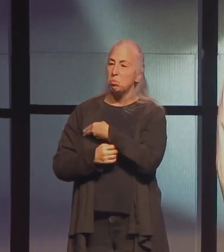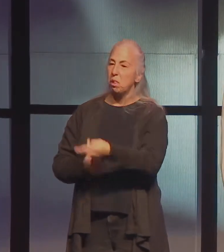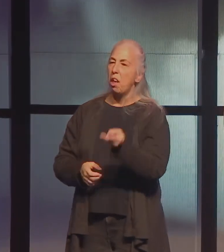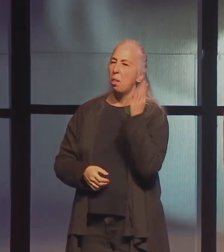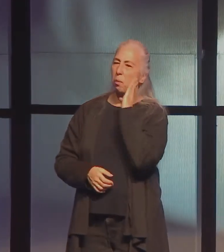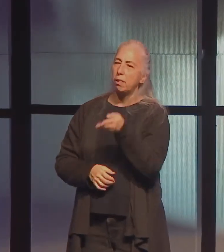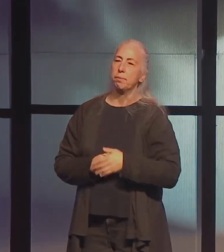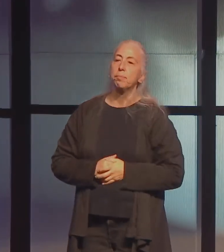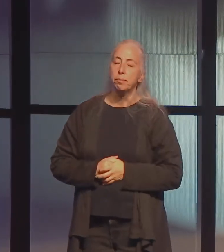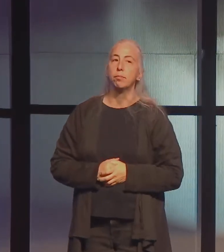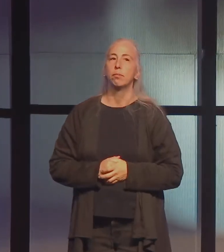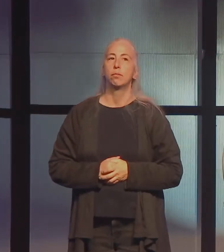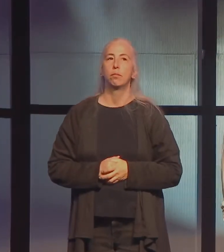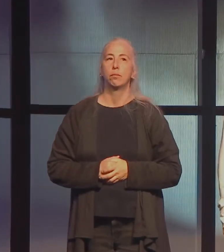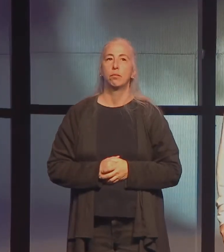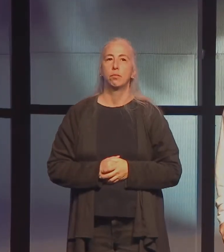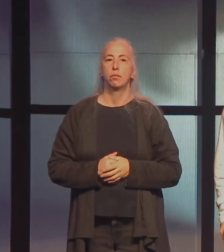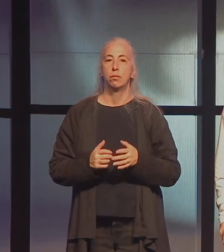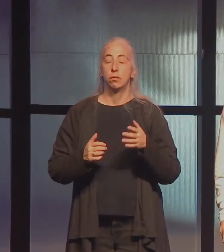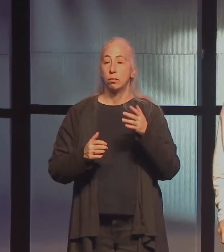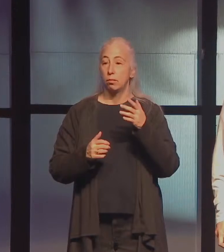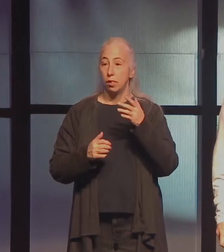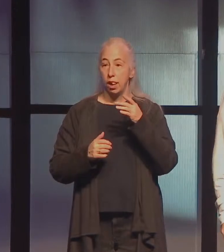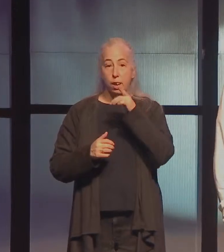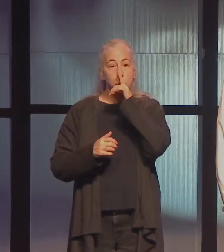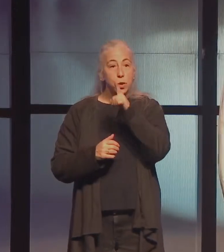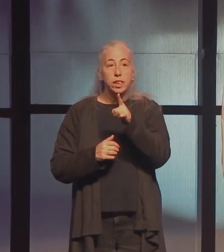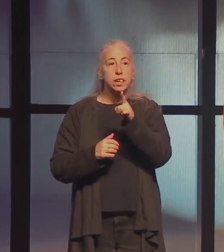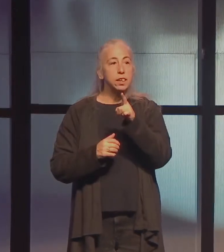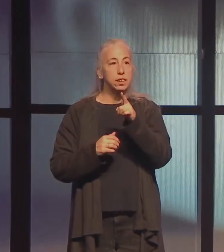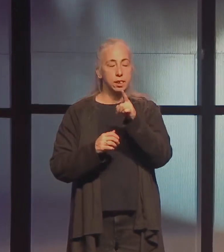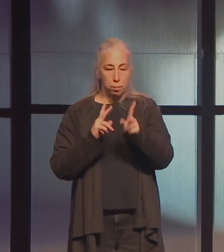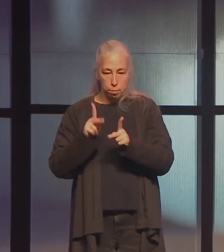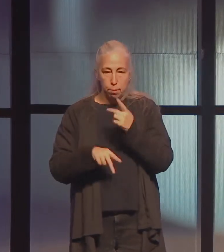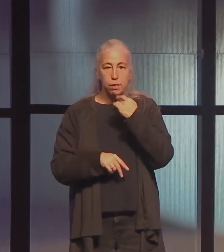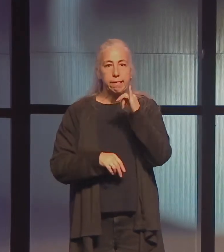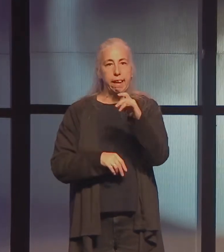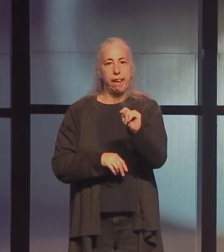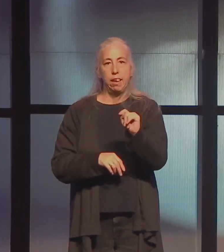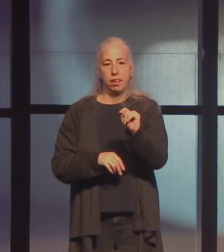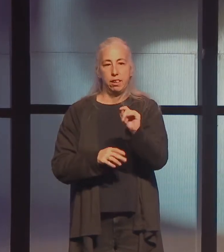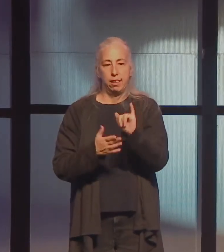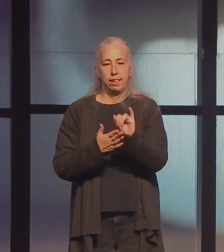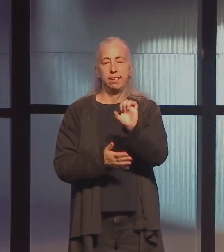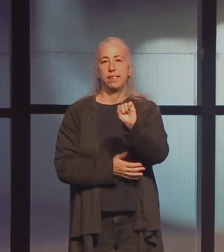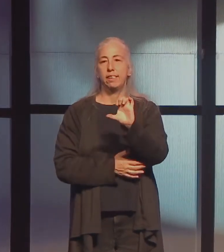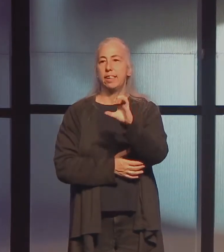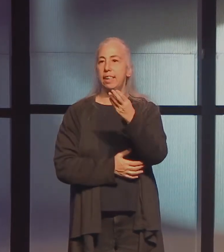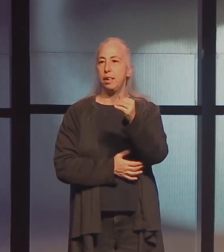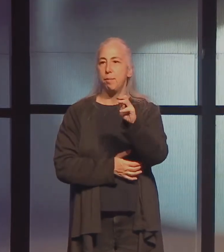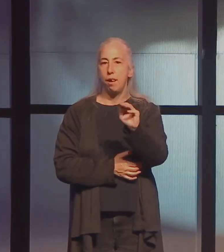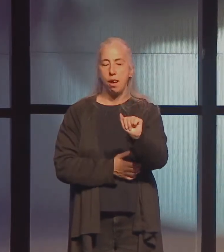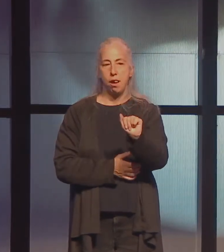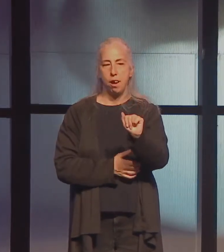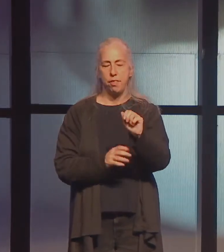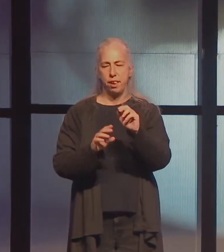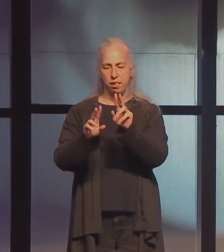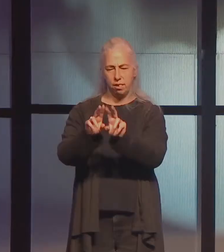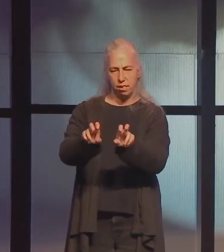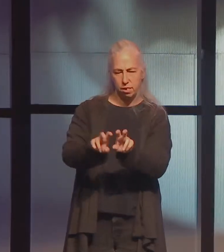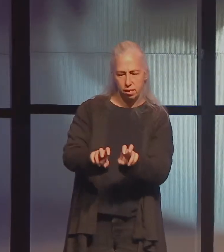and ever and ever. And that happens without even knowing it. It's a schema. And then you start interrogating.